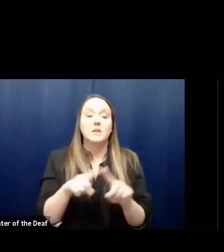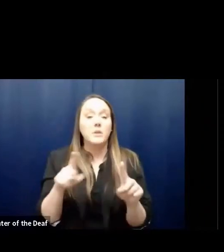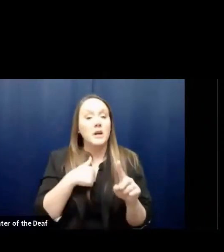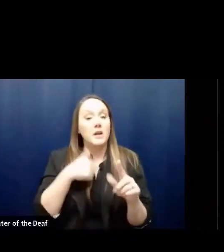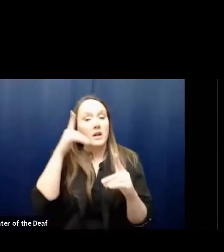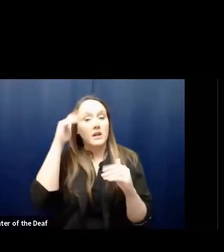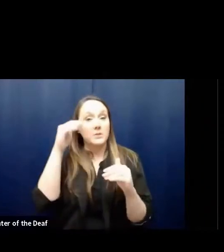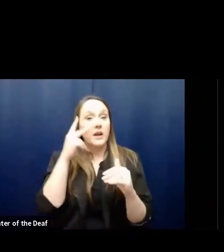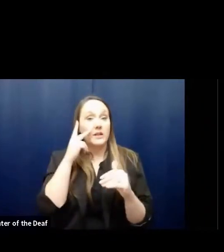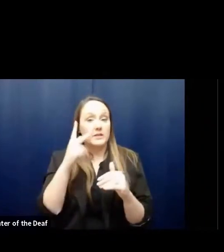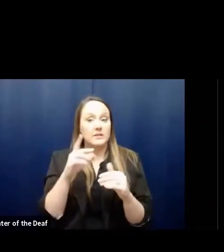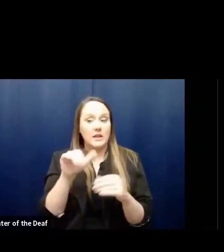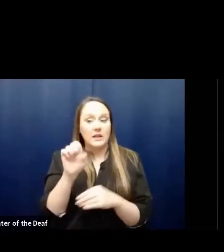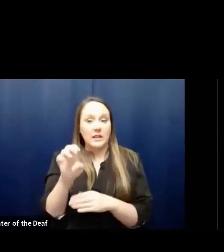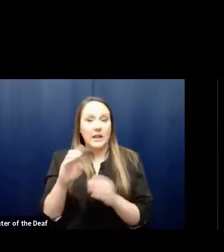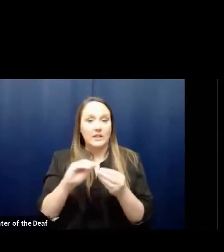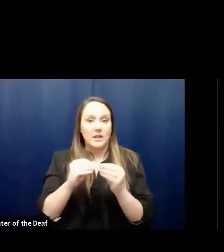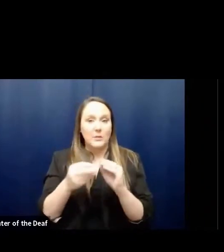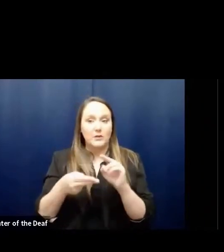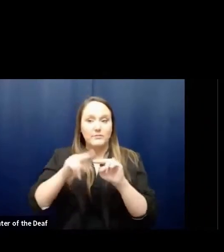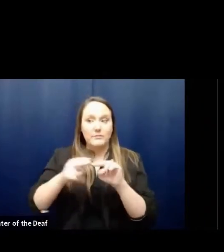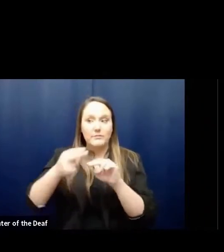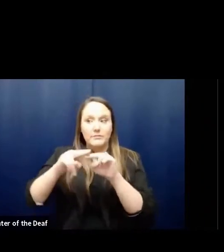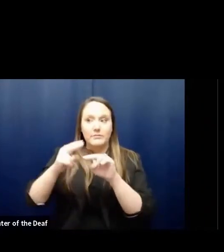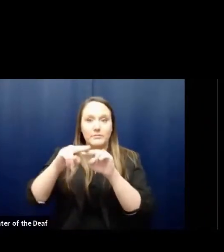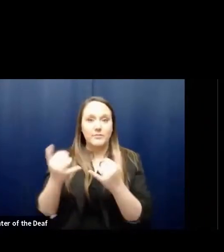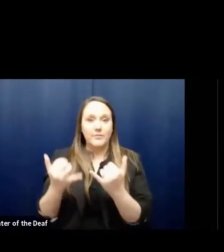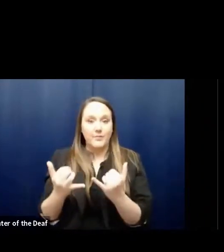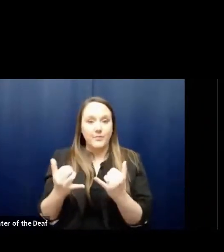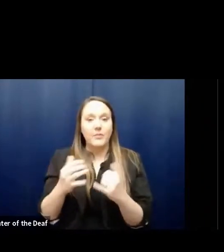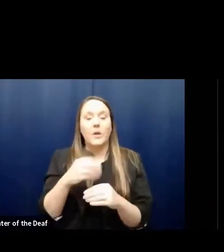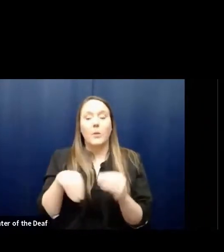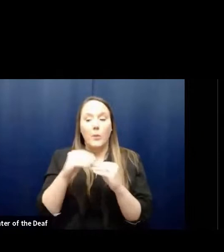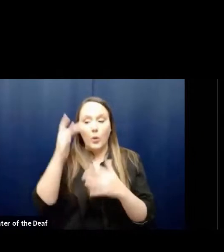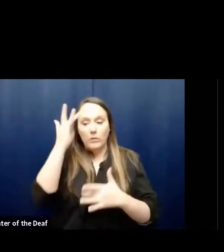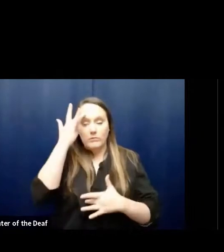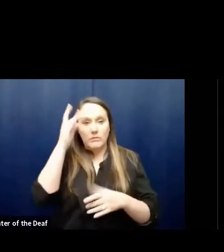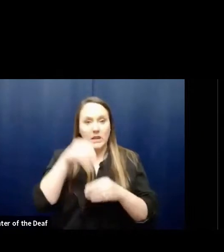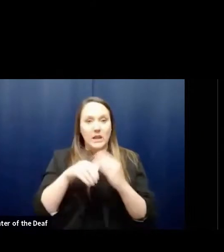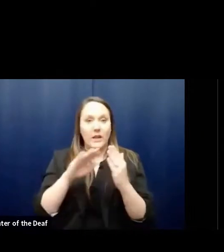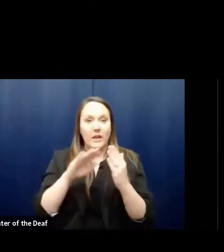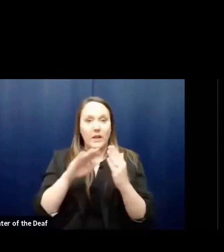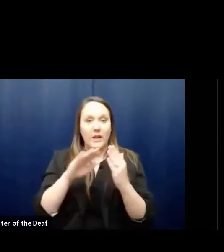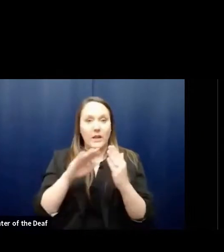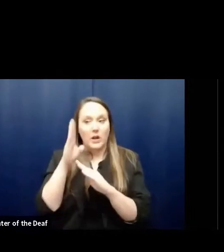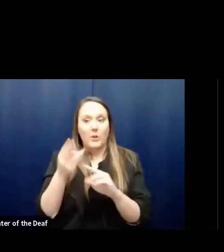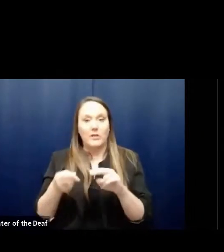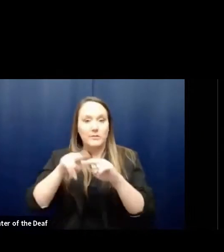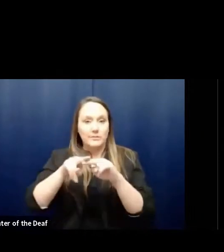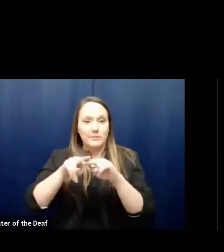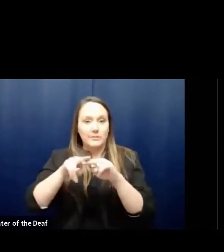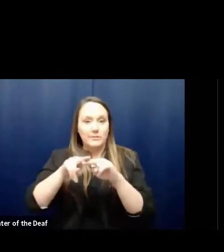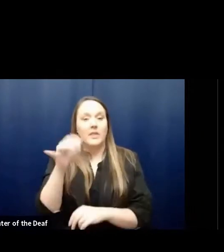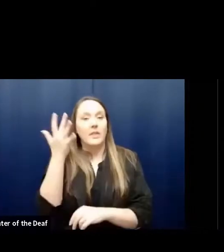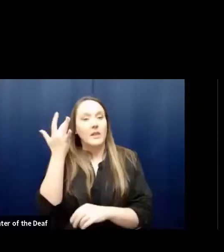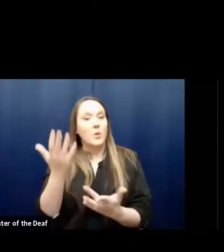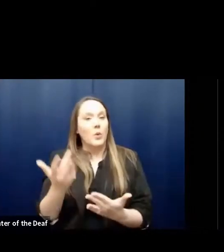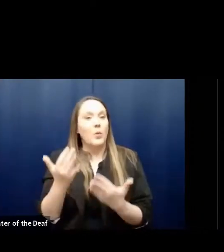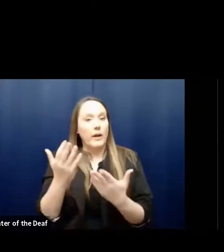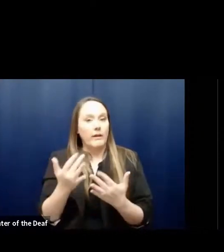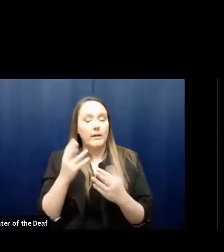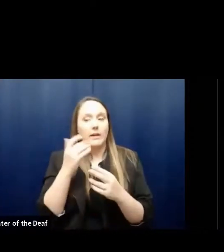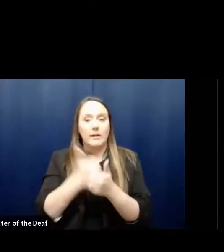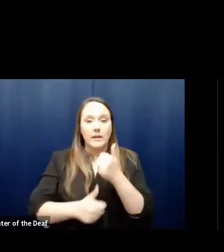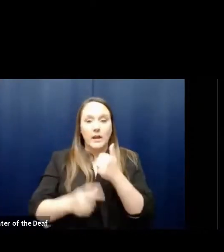our case numbers grow now, and we have more disease in the community, that's going to continue to go up. And so that's why we're waiting on, and everybody's looking